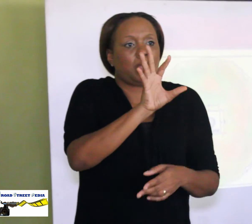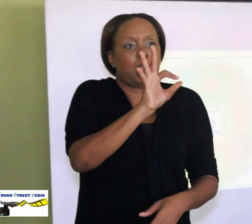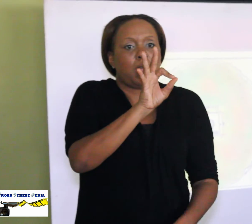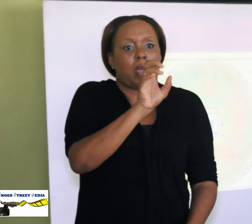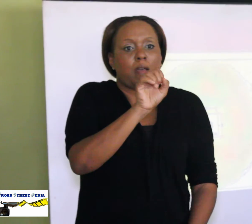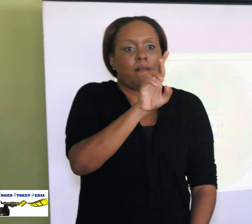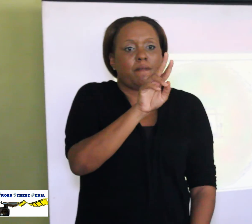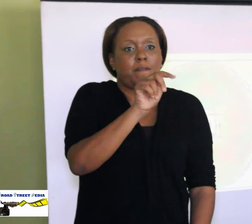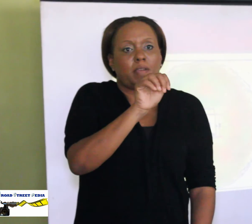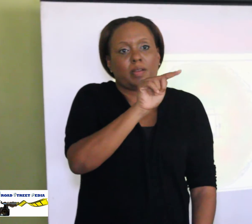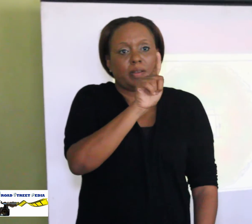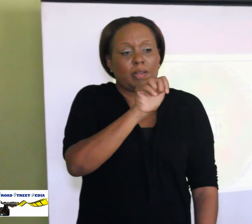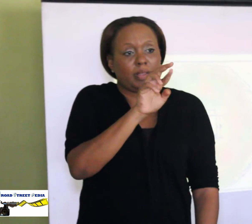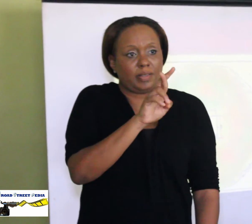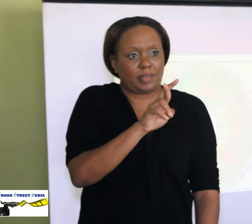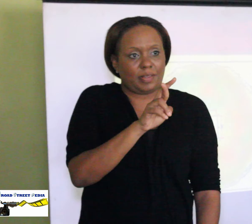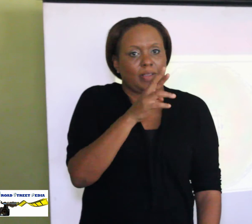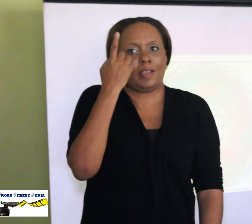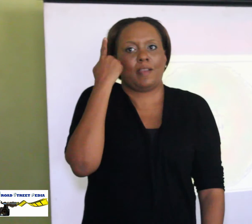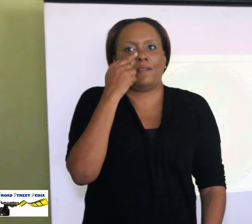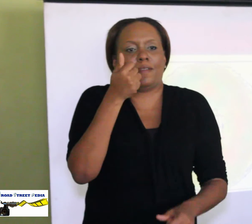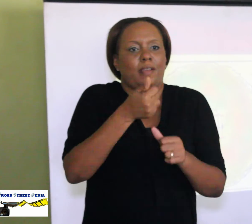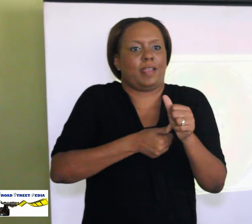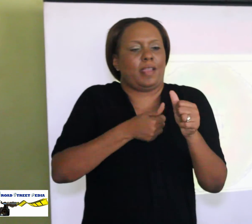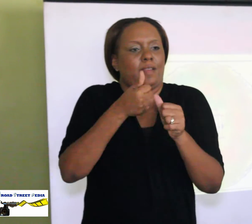for every year of the tree.